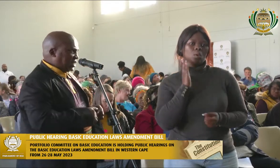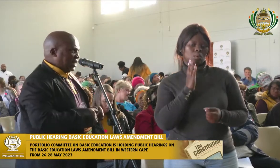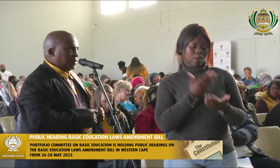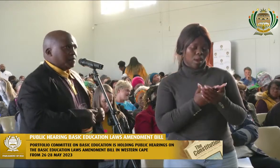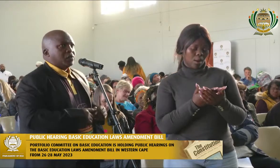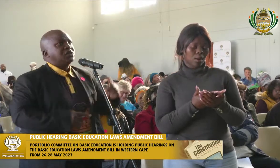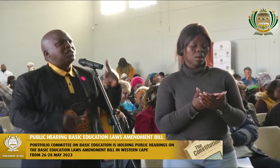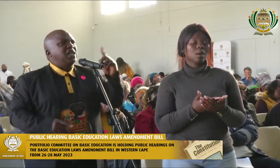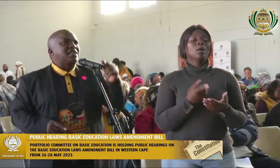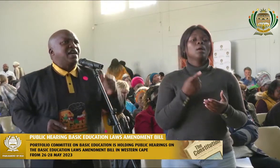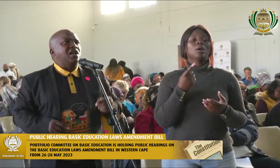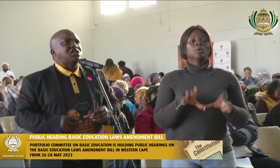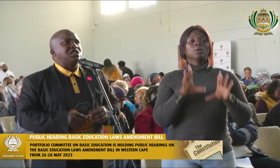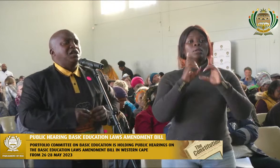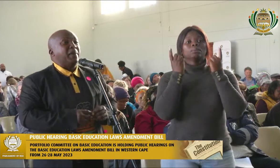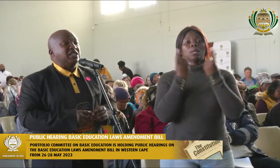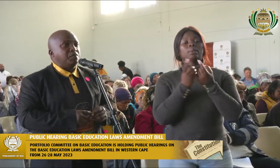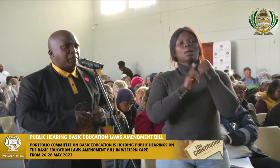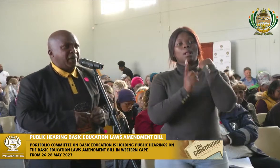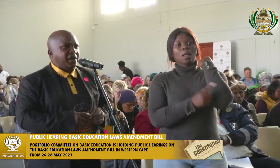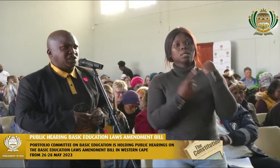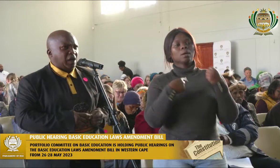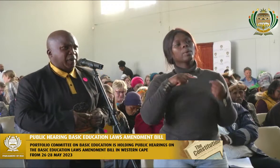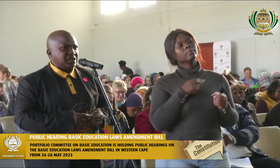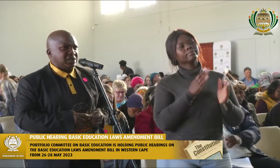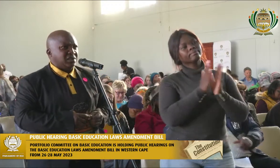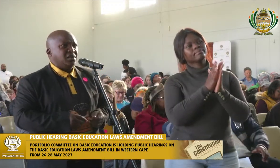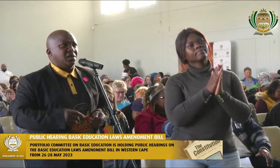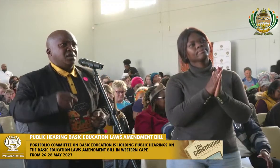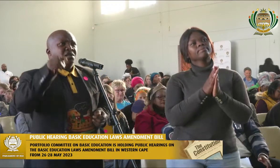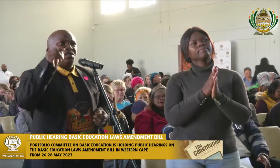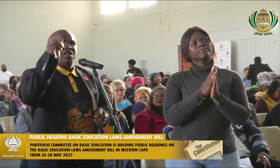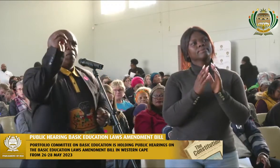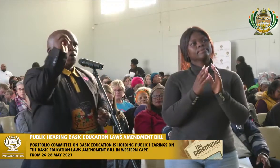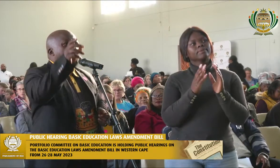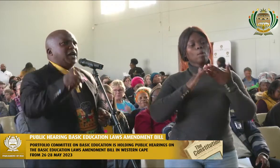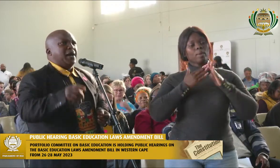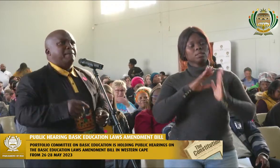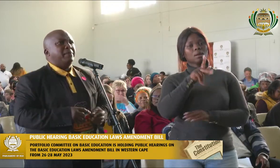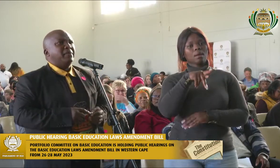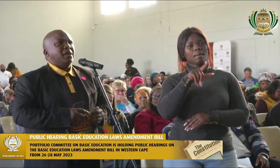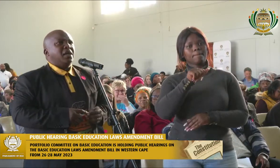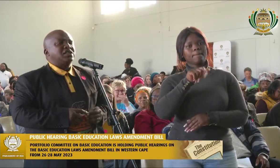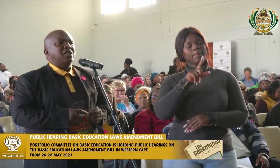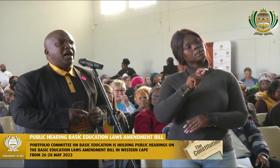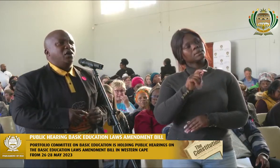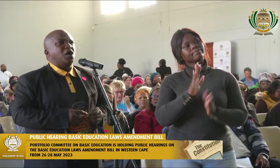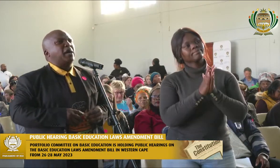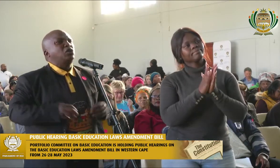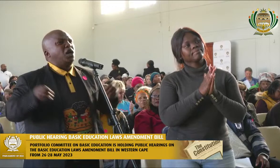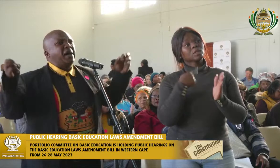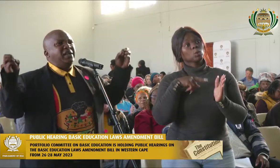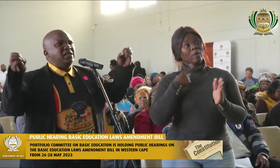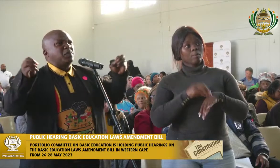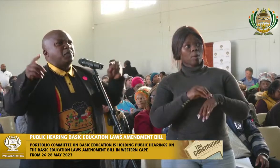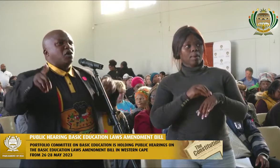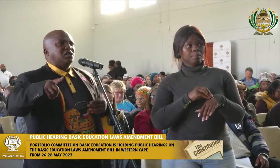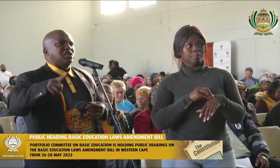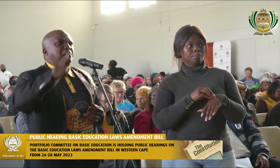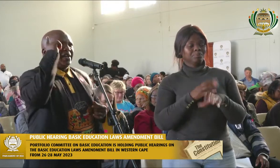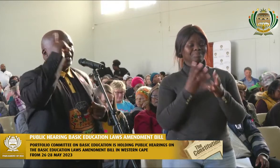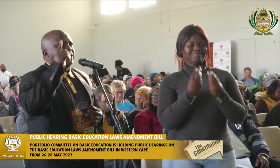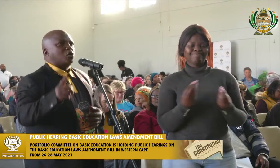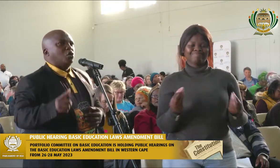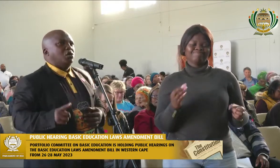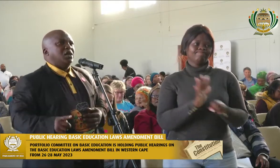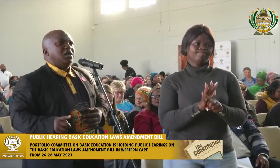Kwi-department lastly sinesicelo siyi-Plettenberg Bay Chairperson sineproblem esinayo yabantwana abaninzi